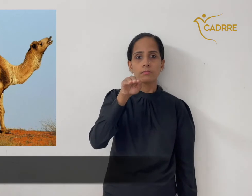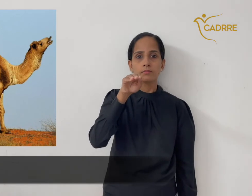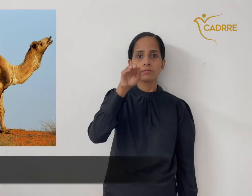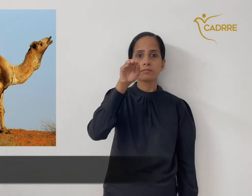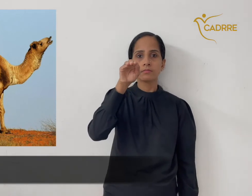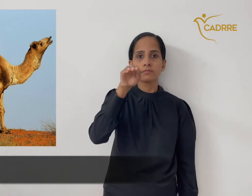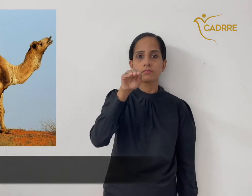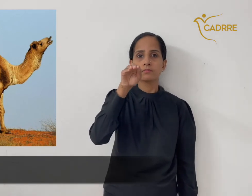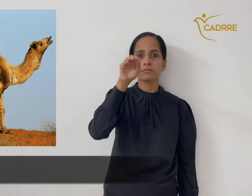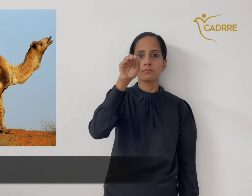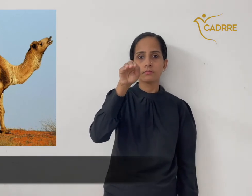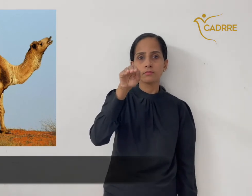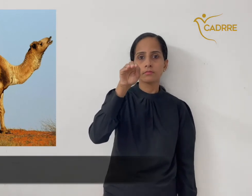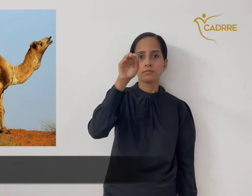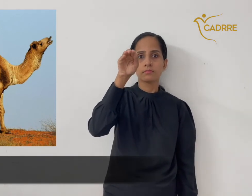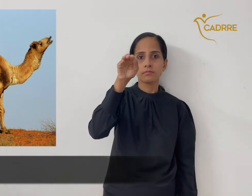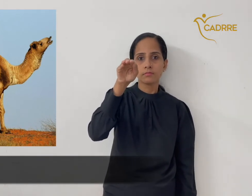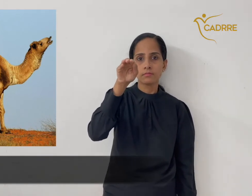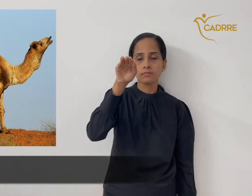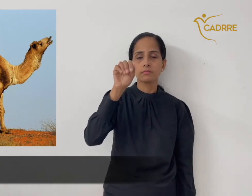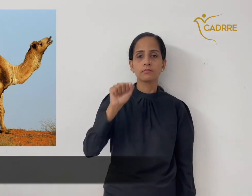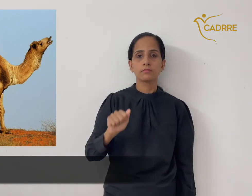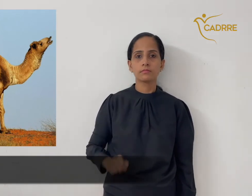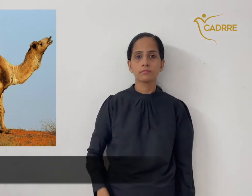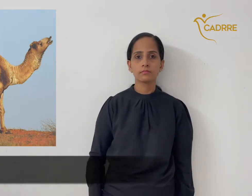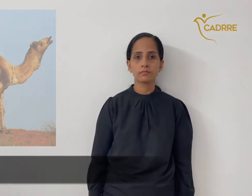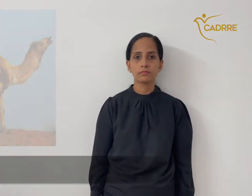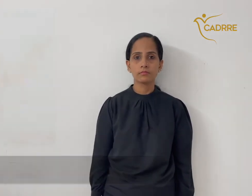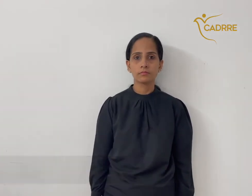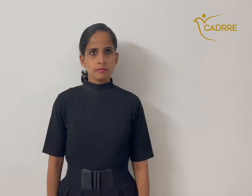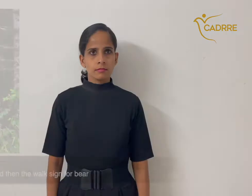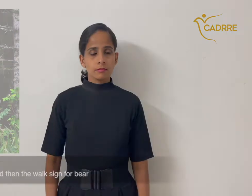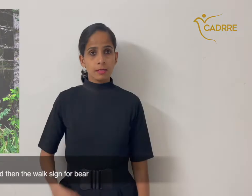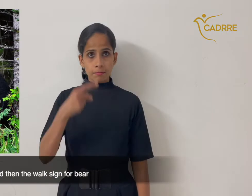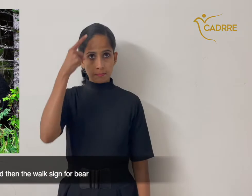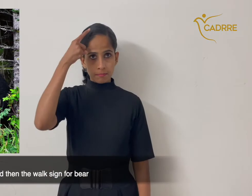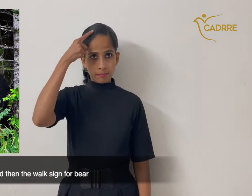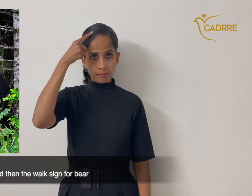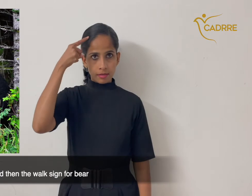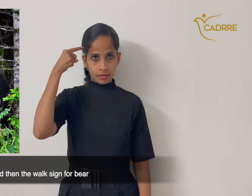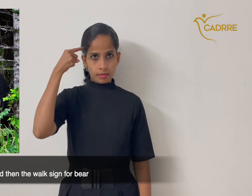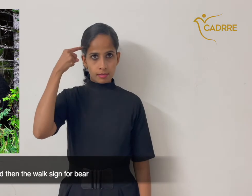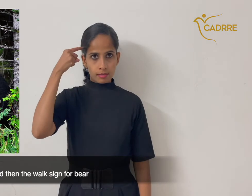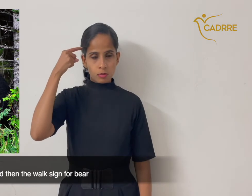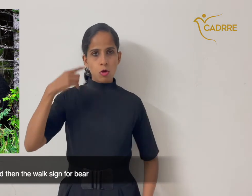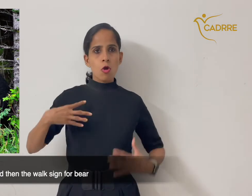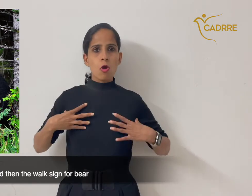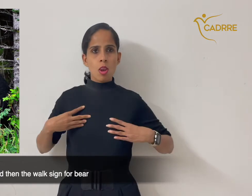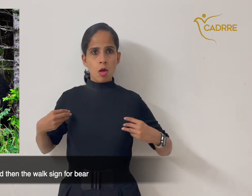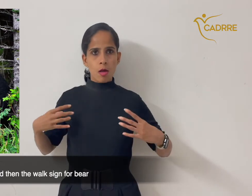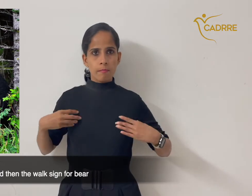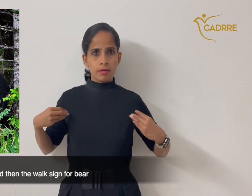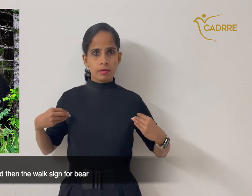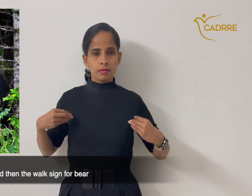Camel. bear,